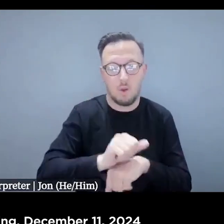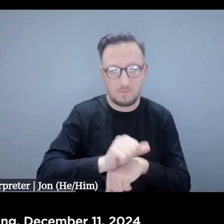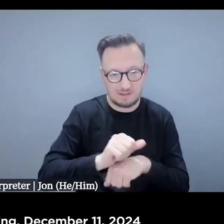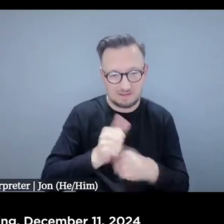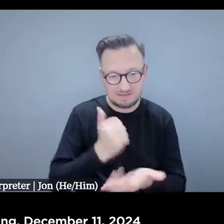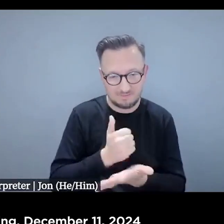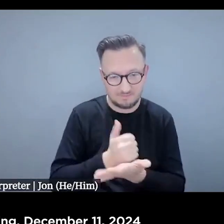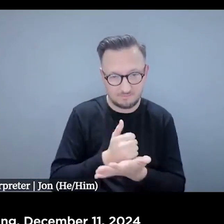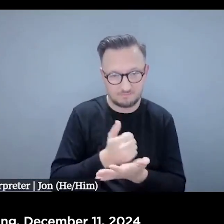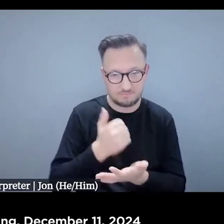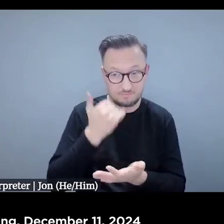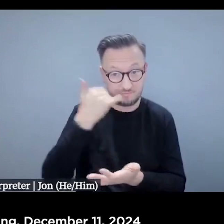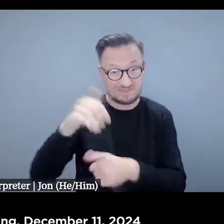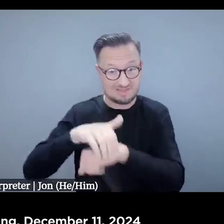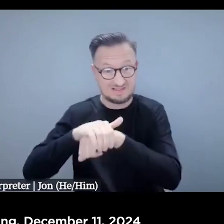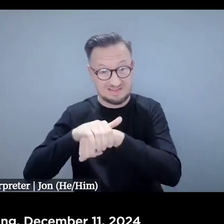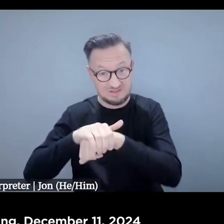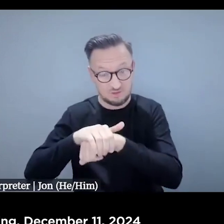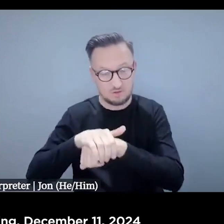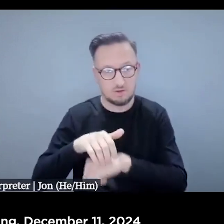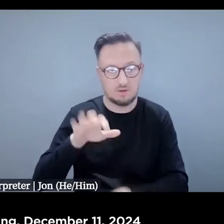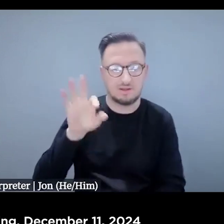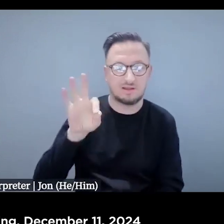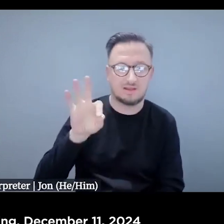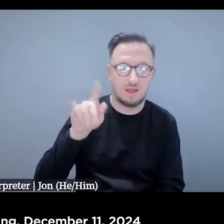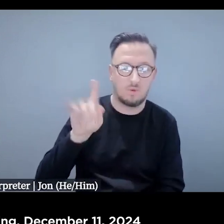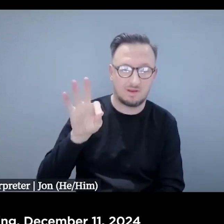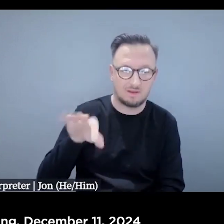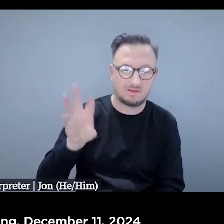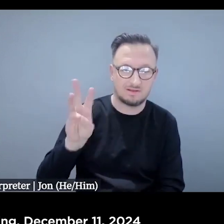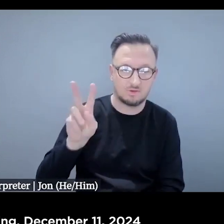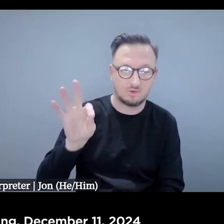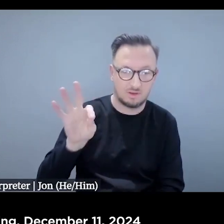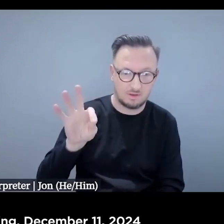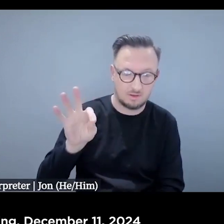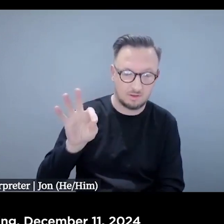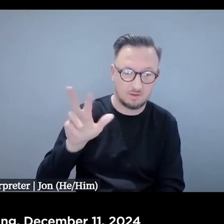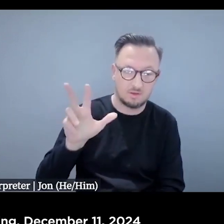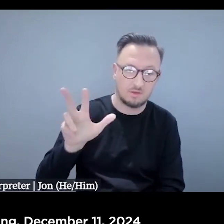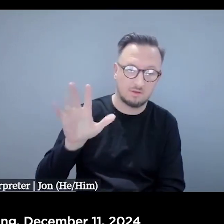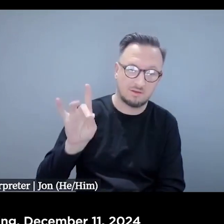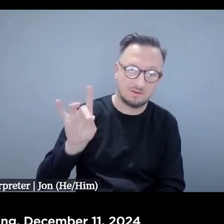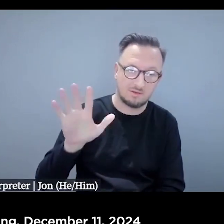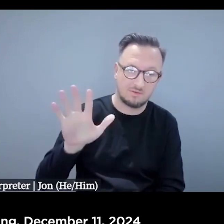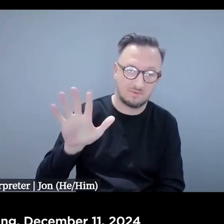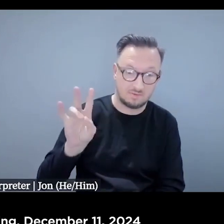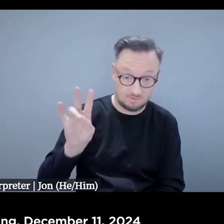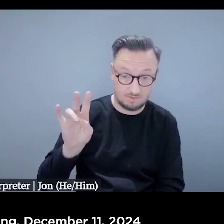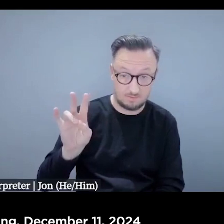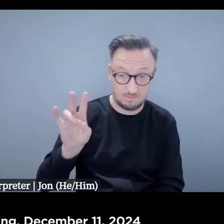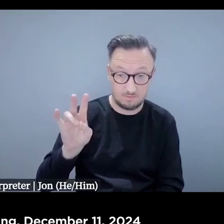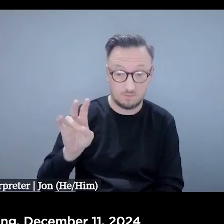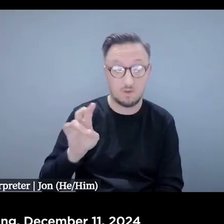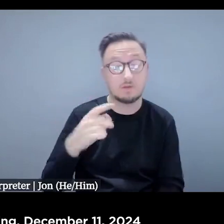in English you can call 919-629-5500. 3857. And